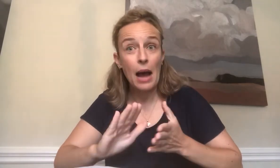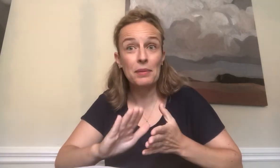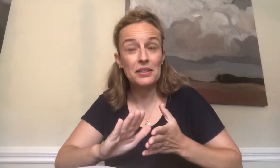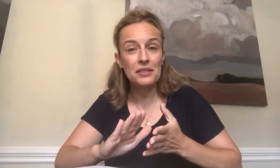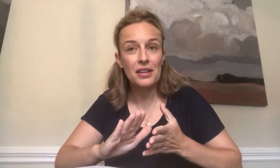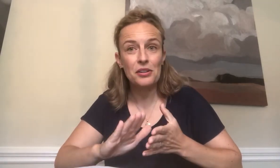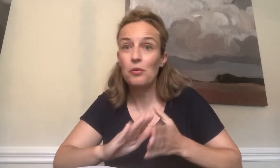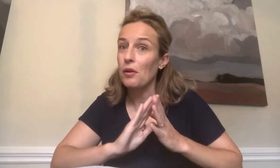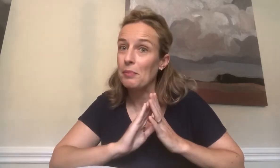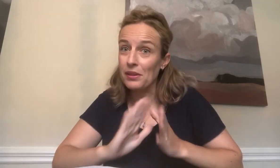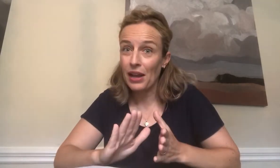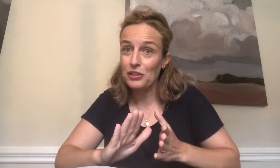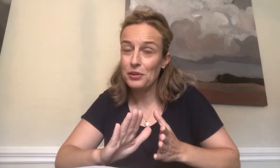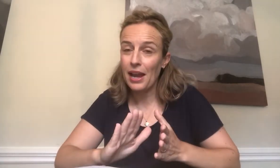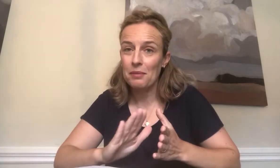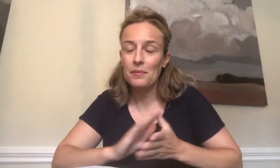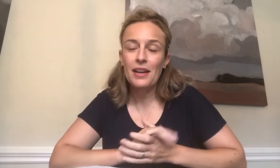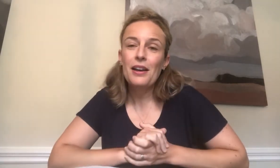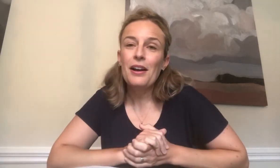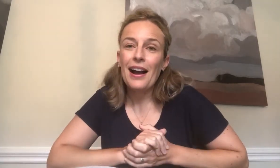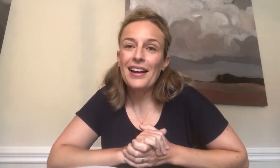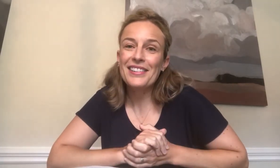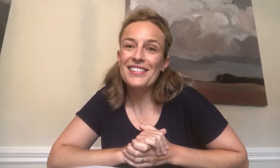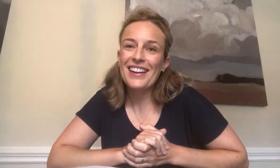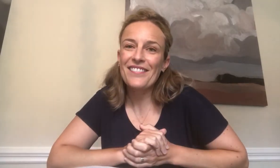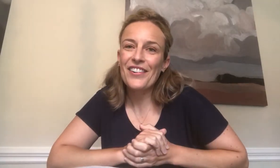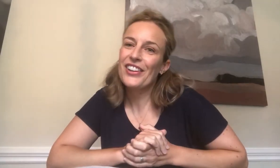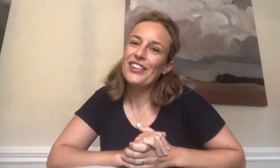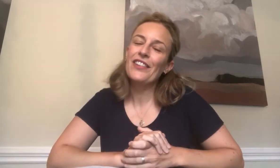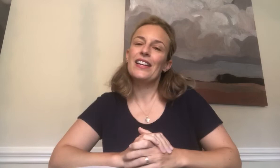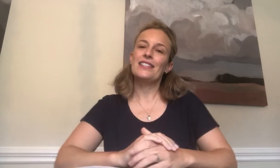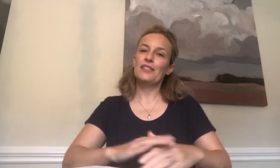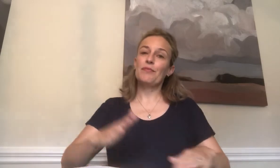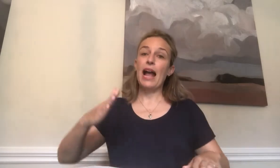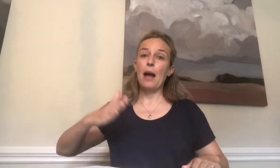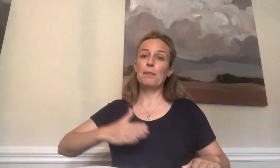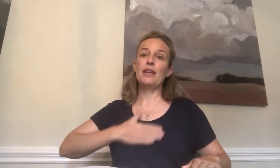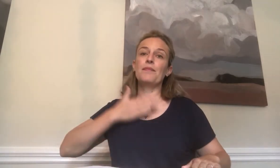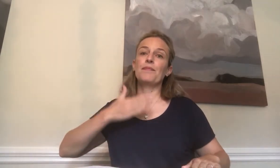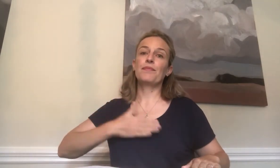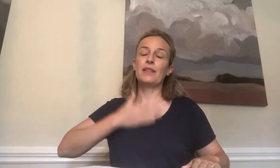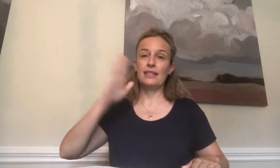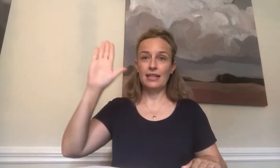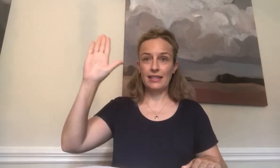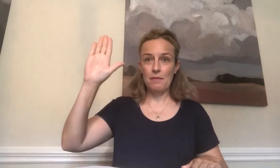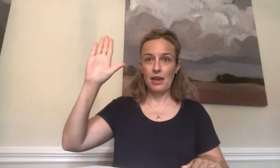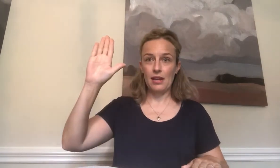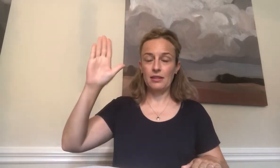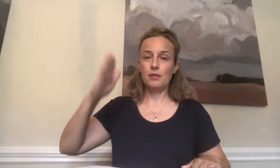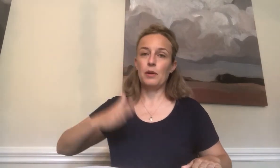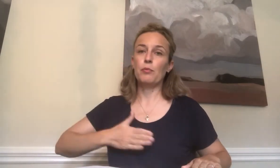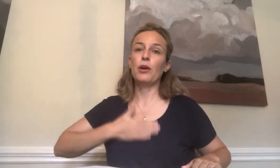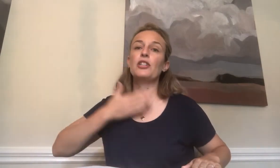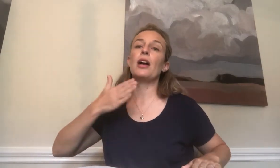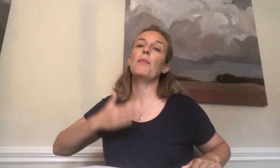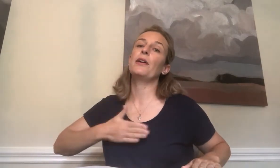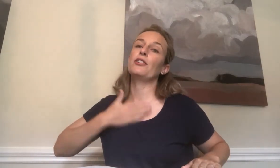happy to see you, or I'm glad you came. I can do that for you. Here it is. Happy It's that same hand, but brush up on your